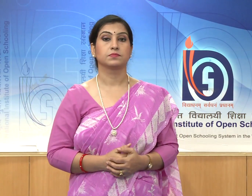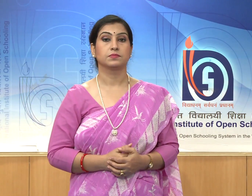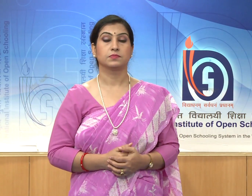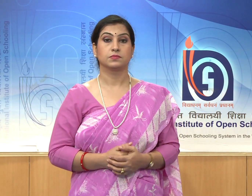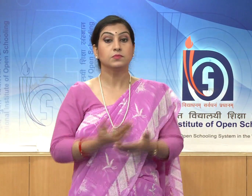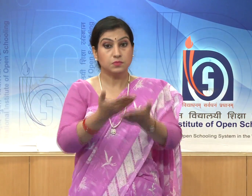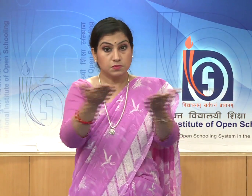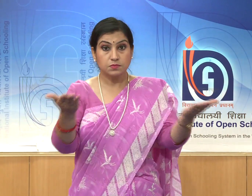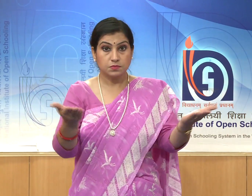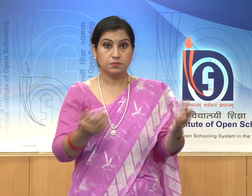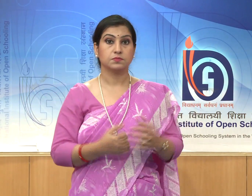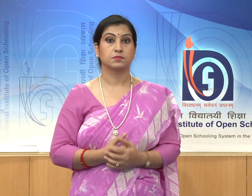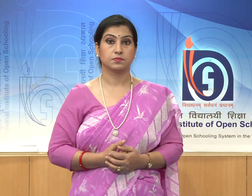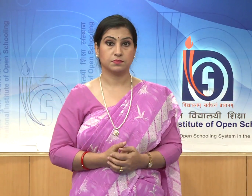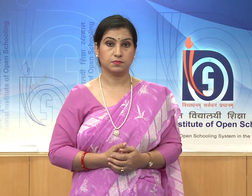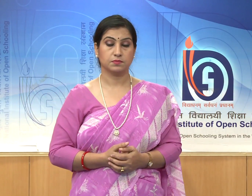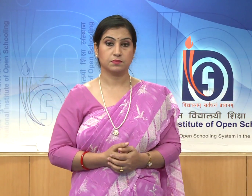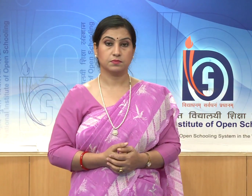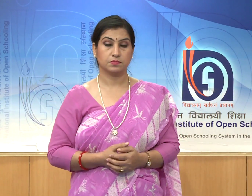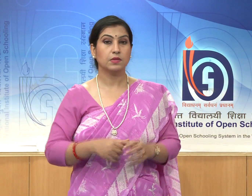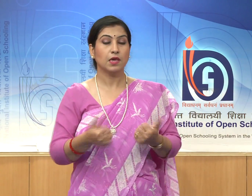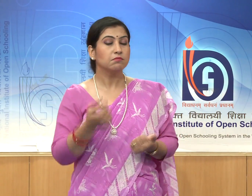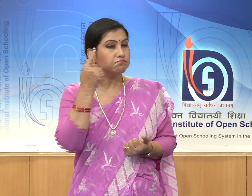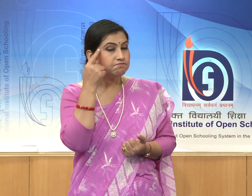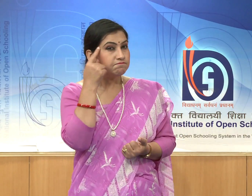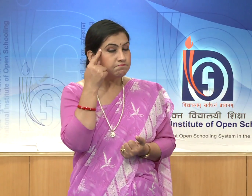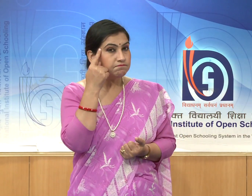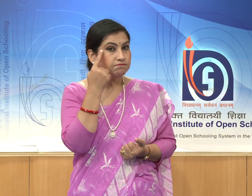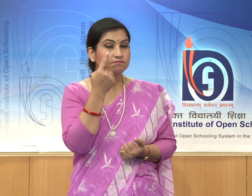the learner will be able to